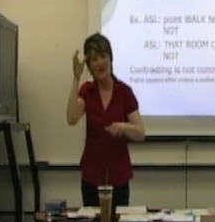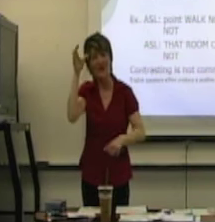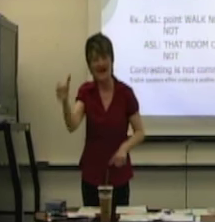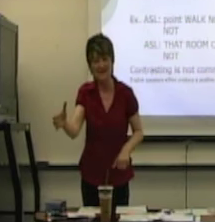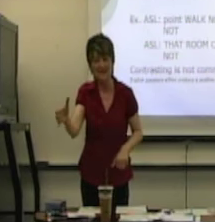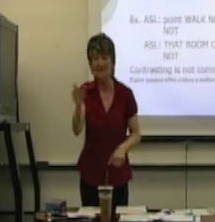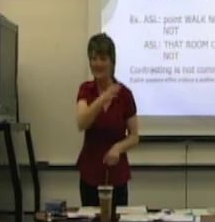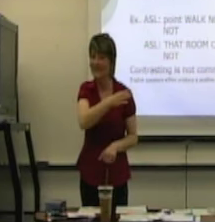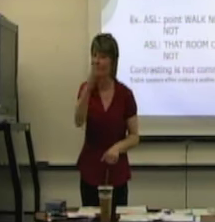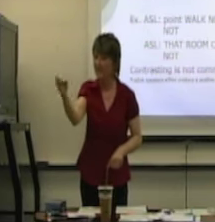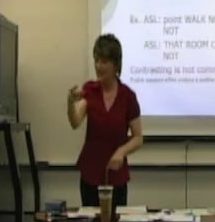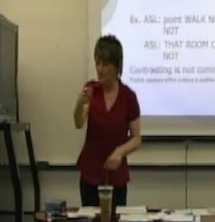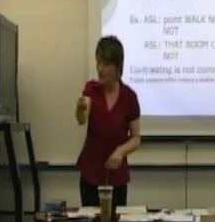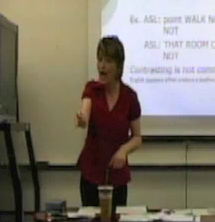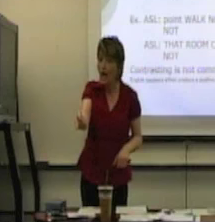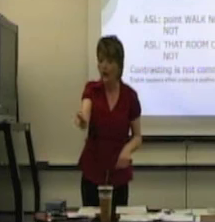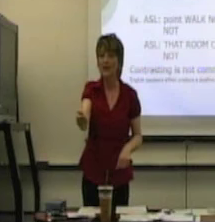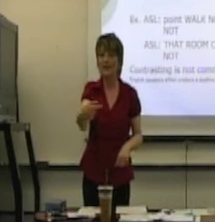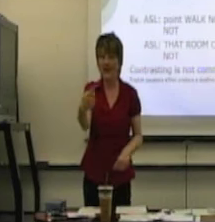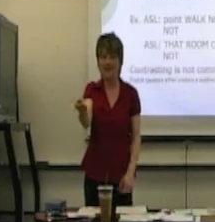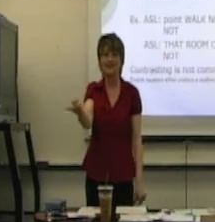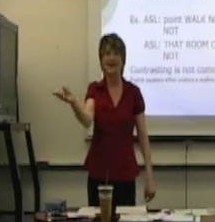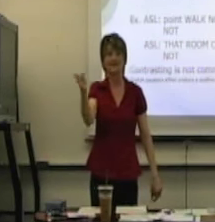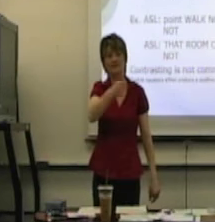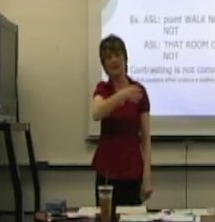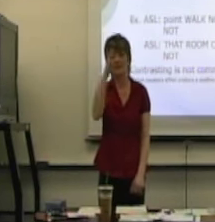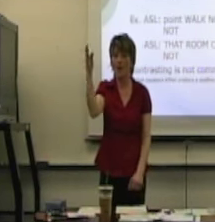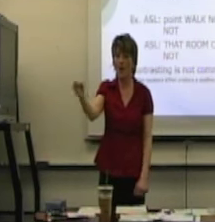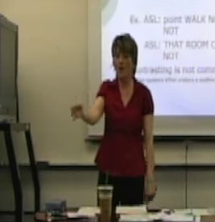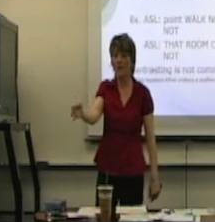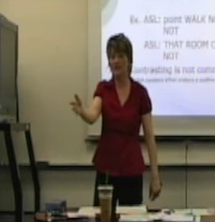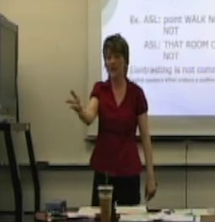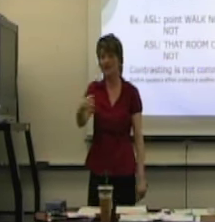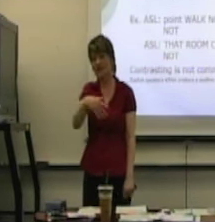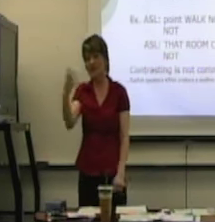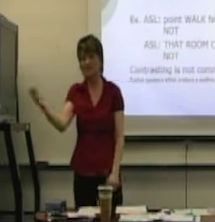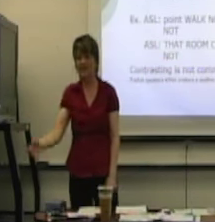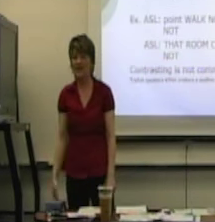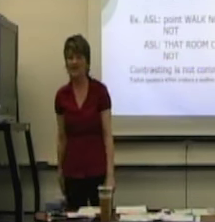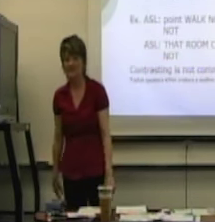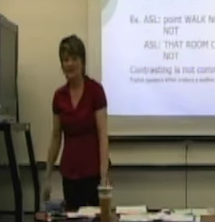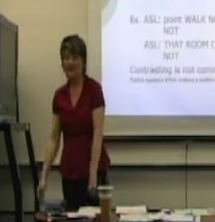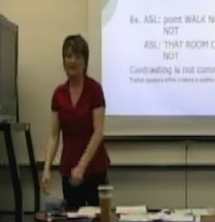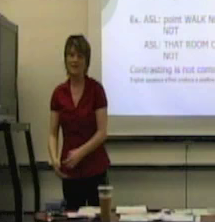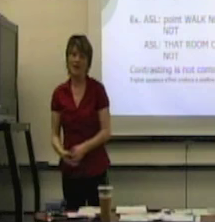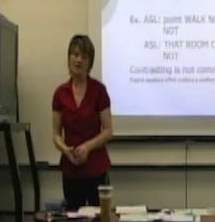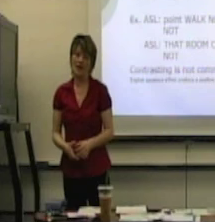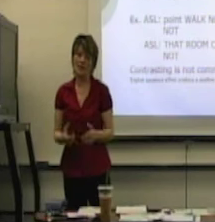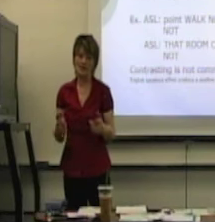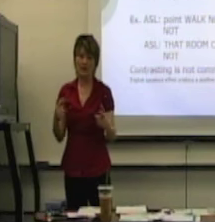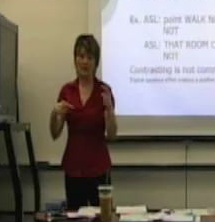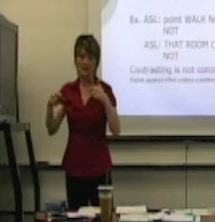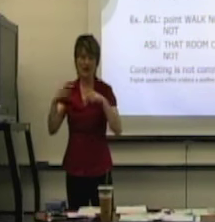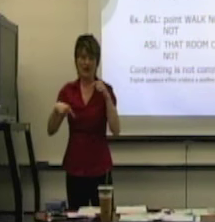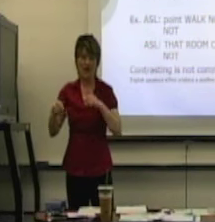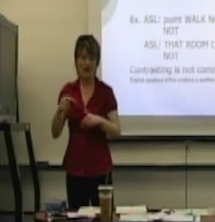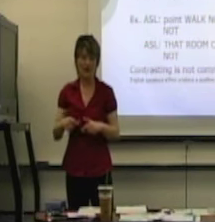whole concept clear, because we know in ASL sometimes that whole negation comes at the end. Yeah. And otherwise we're going to be backtracking and